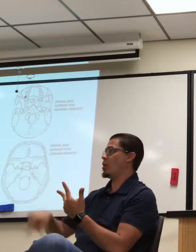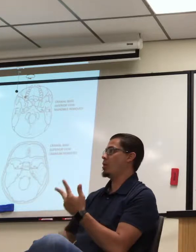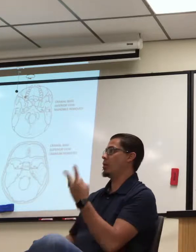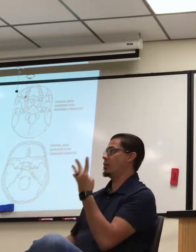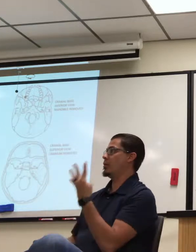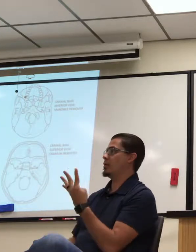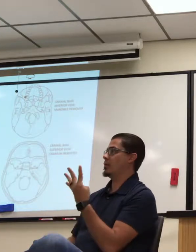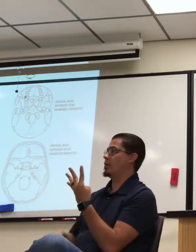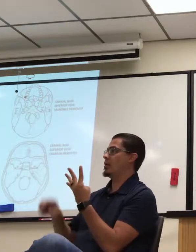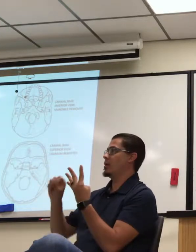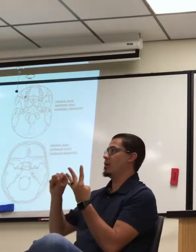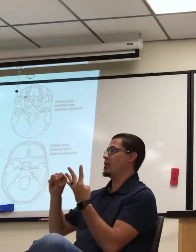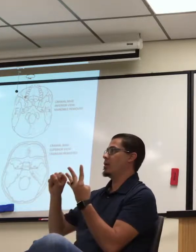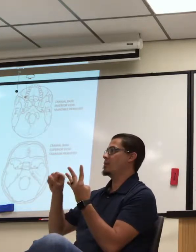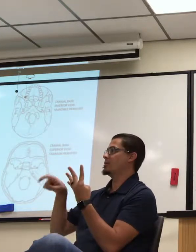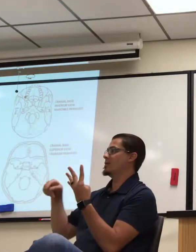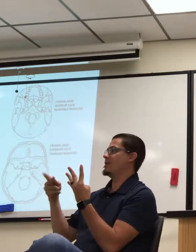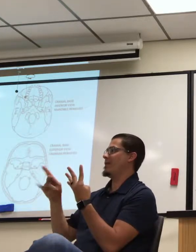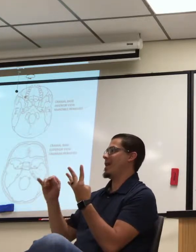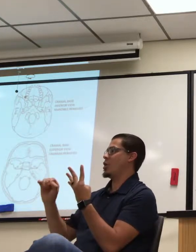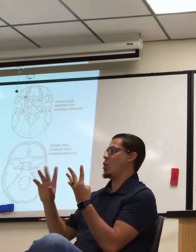Sphenoid, ethmoid.